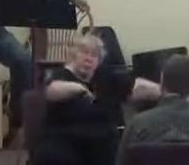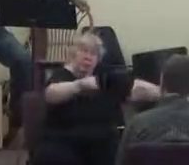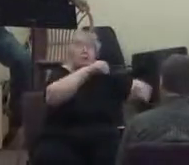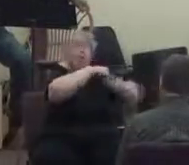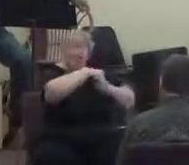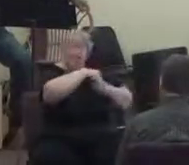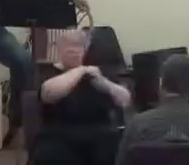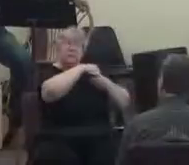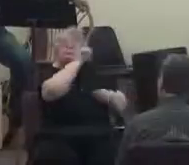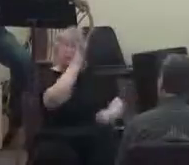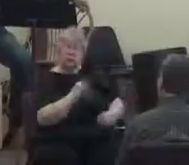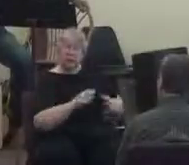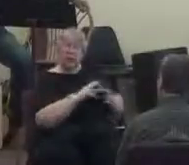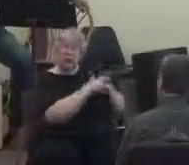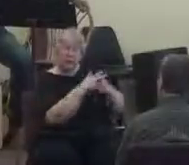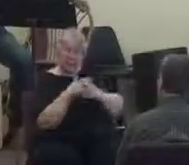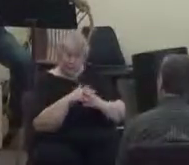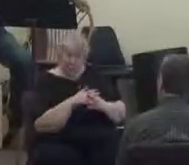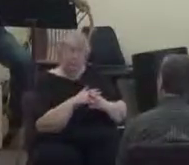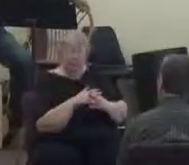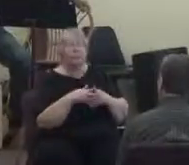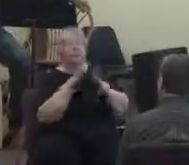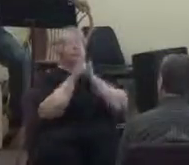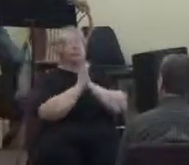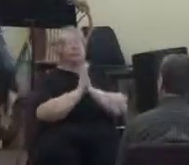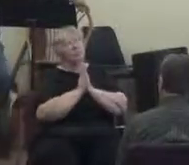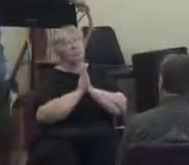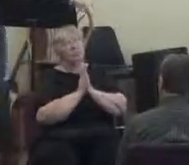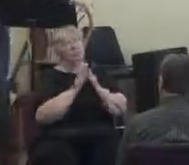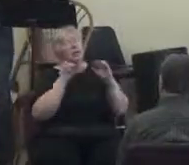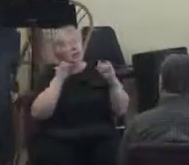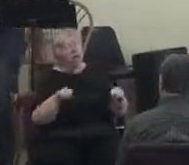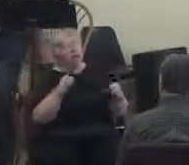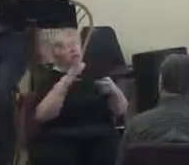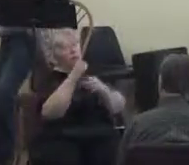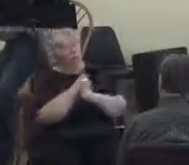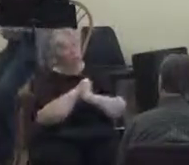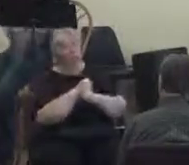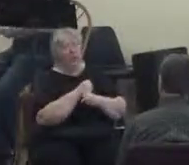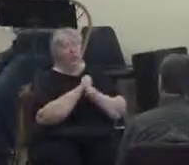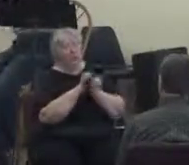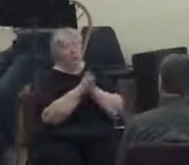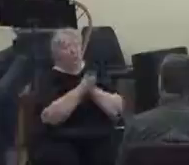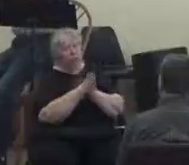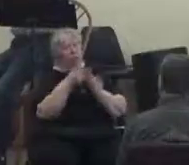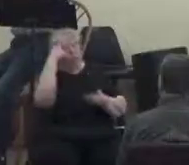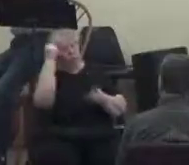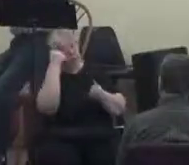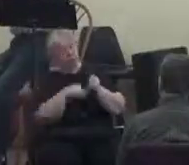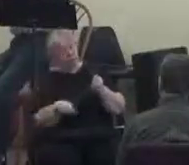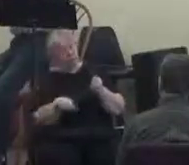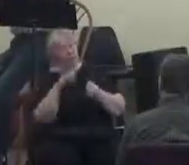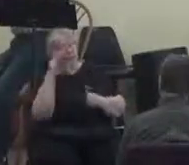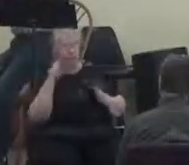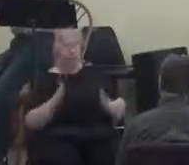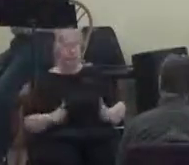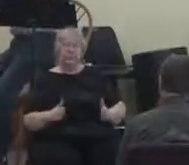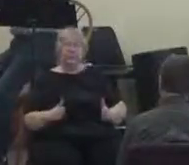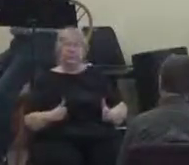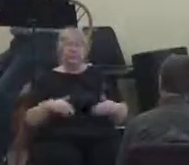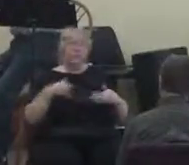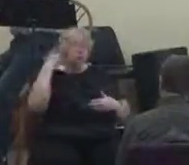America. So they asked me to get one of these books for each one of the pastors. You might think, well, I wrote